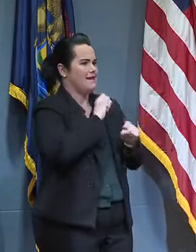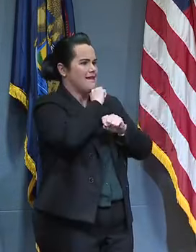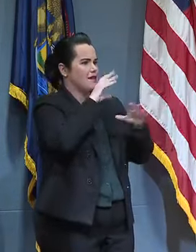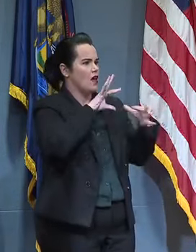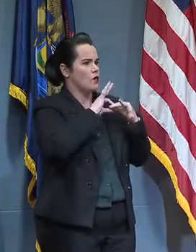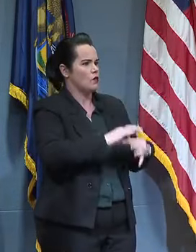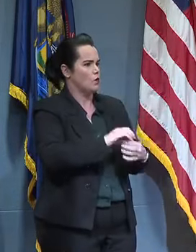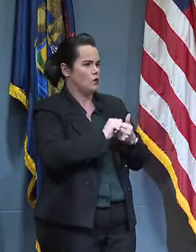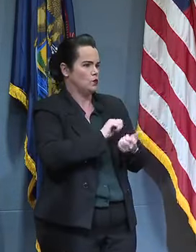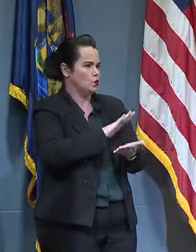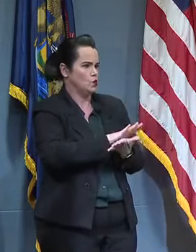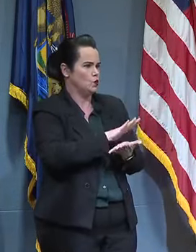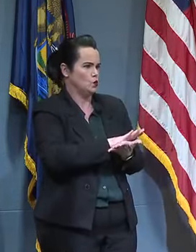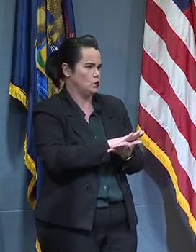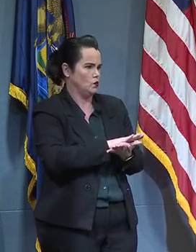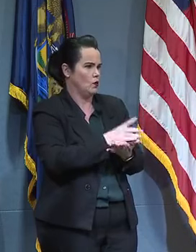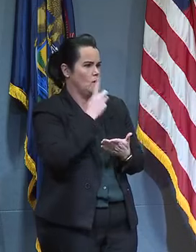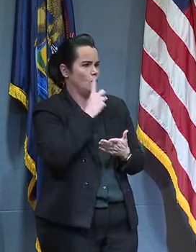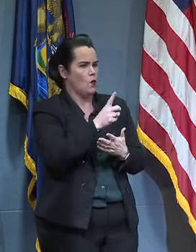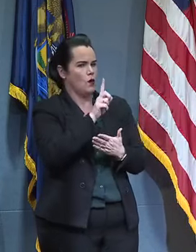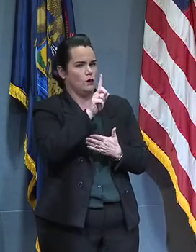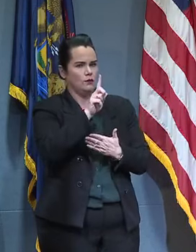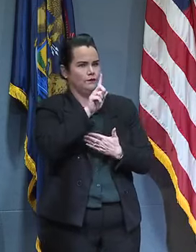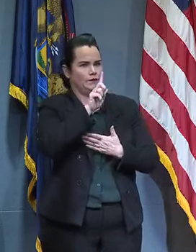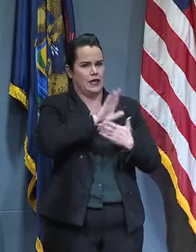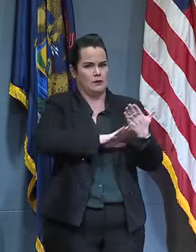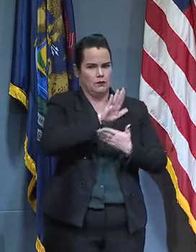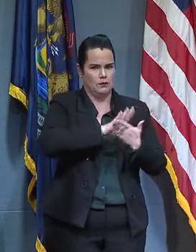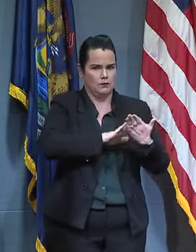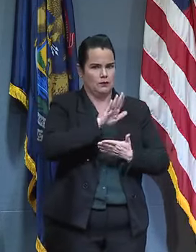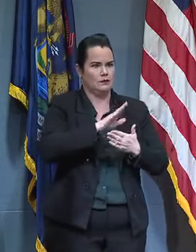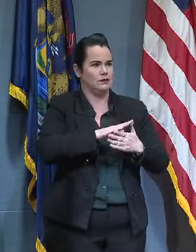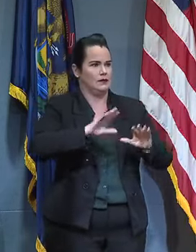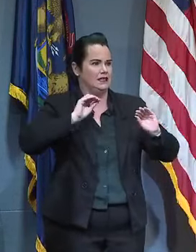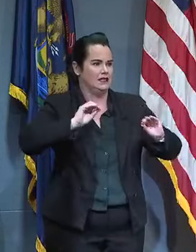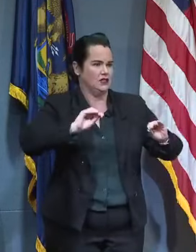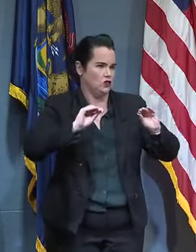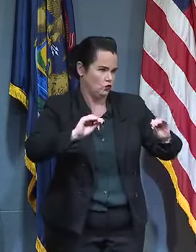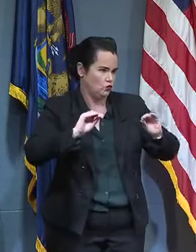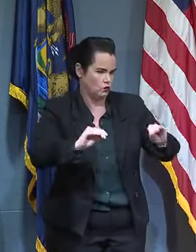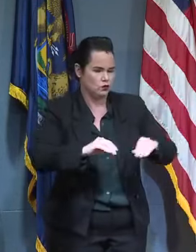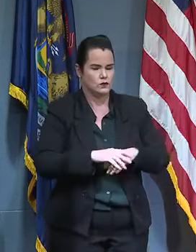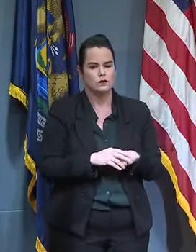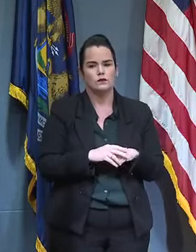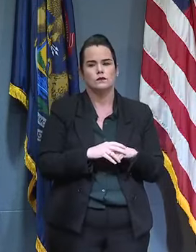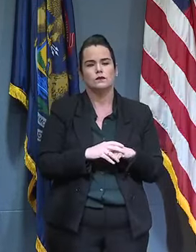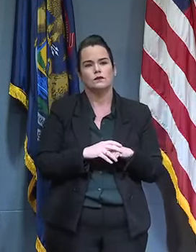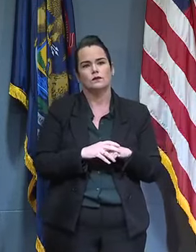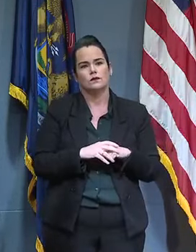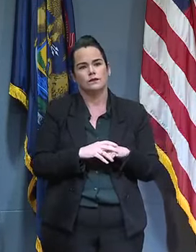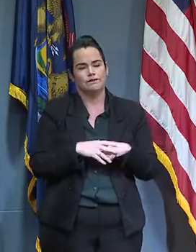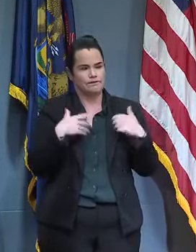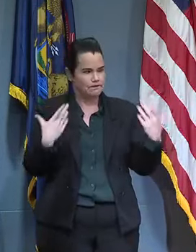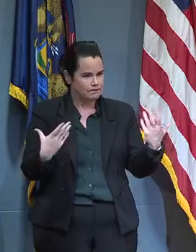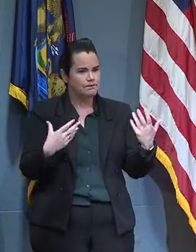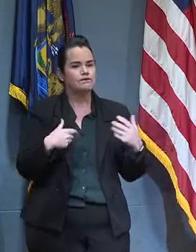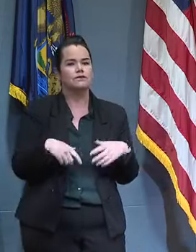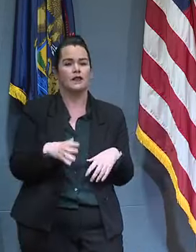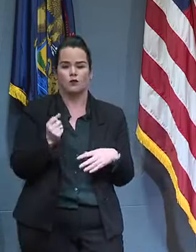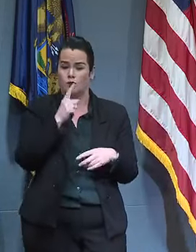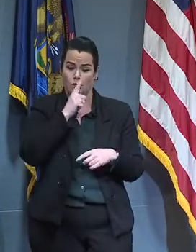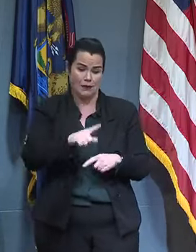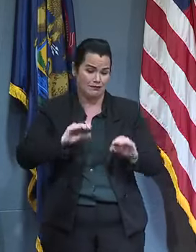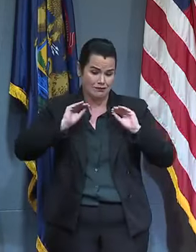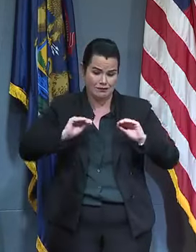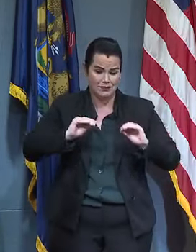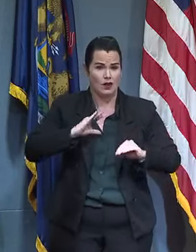will resume in-person instruction. ongoing education of our kids is